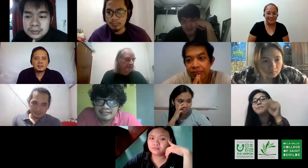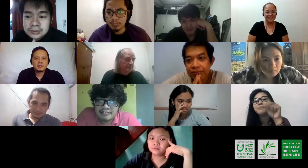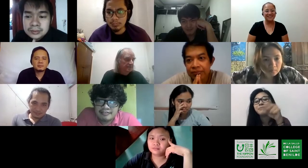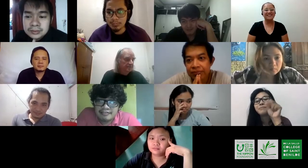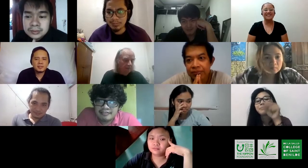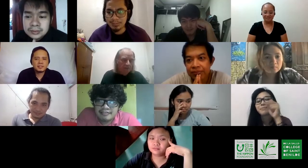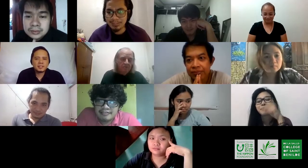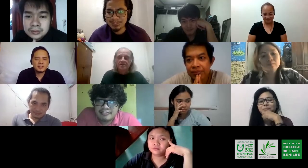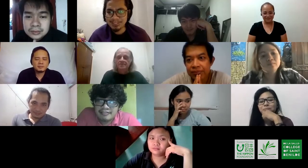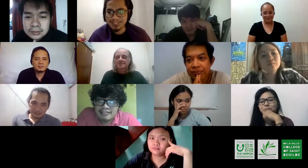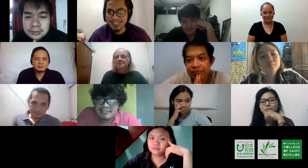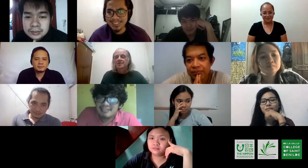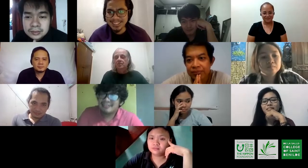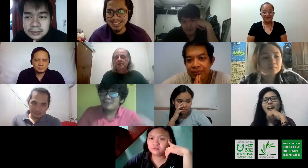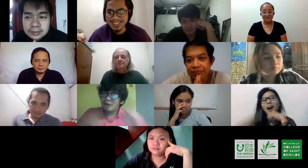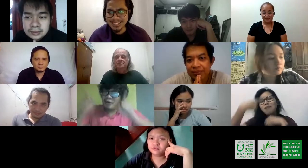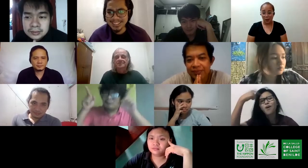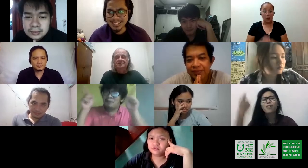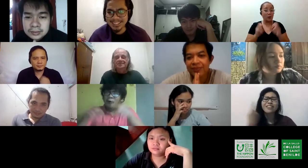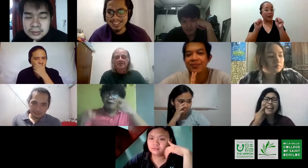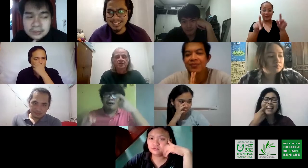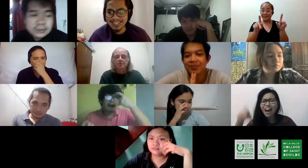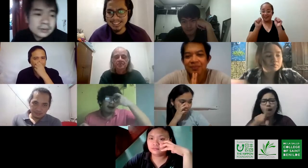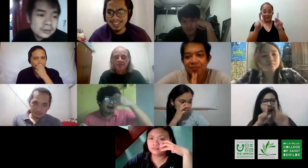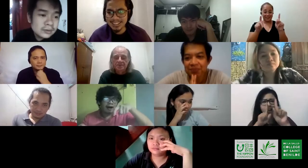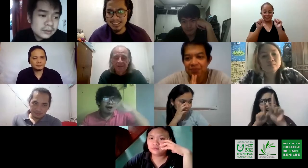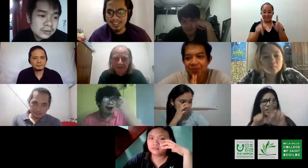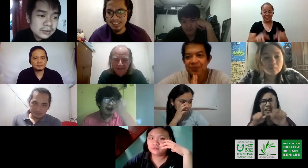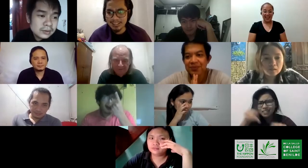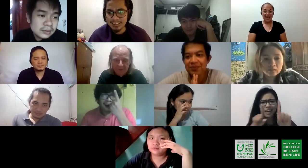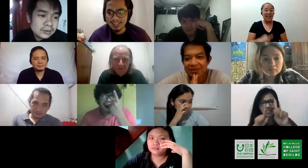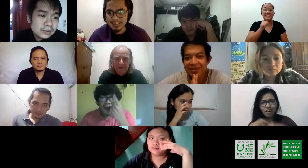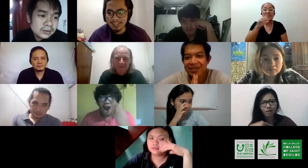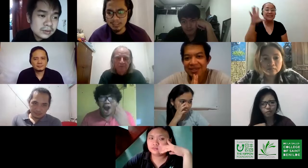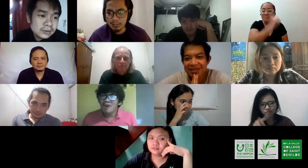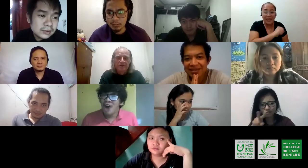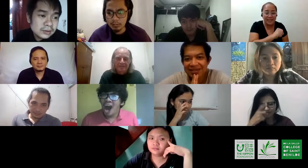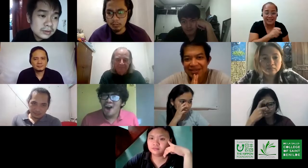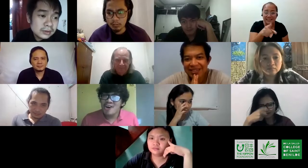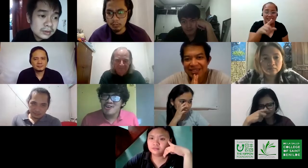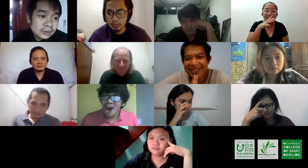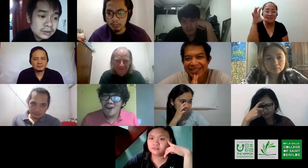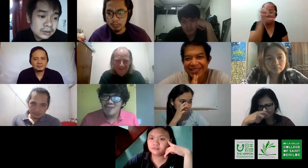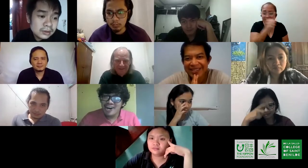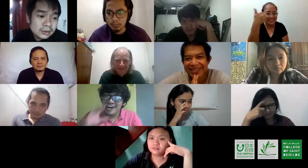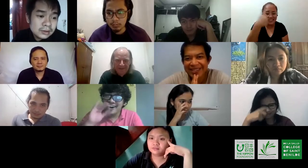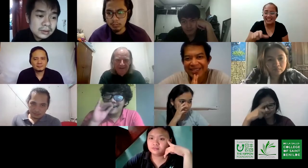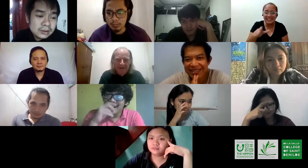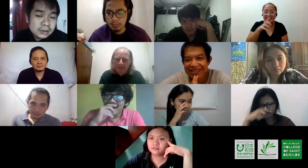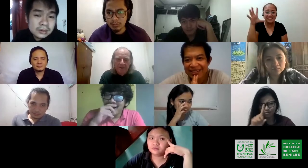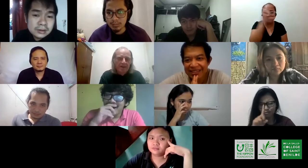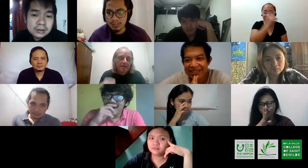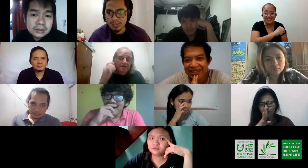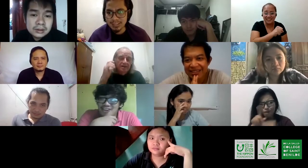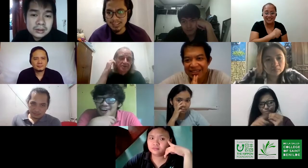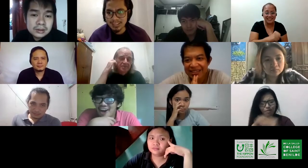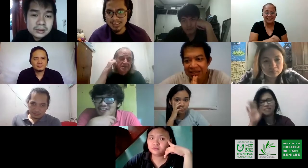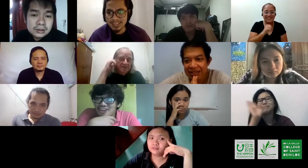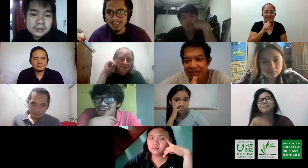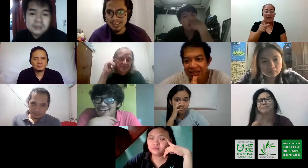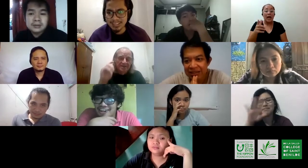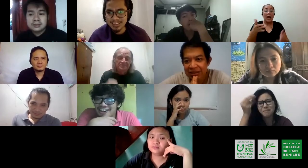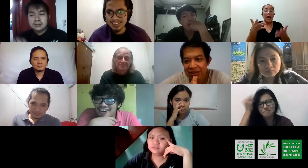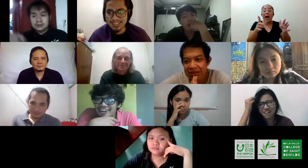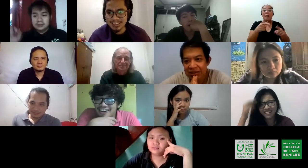Yes, sir. It's clear. Okay. You didn't miss anything. Okay, don't worry. I'm not going to let you